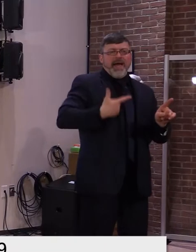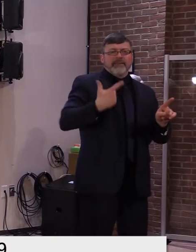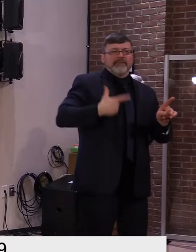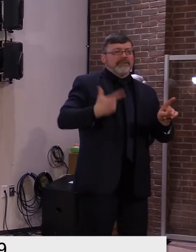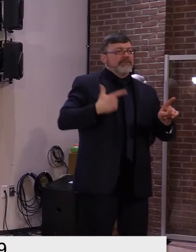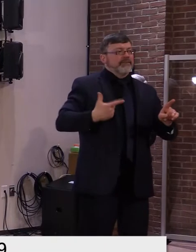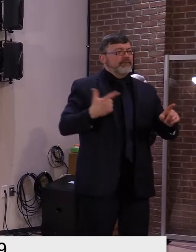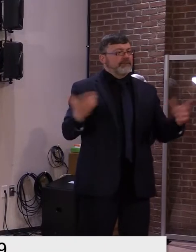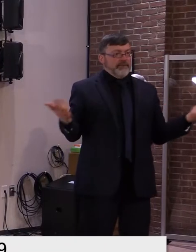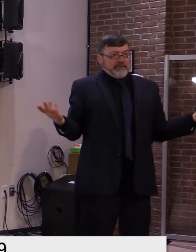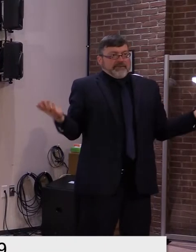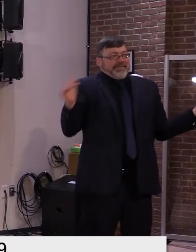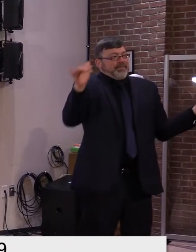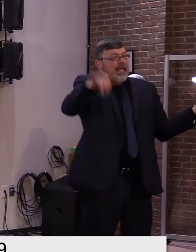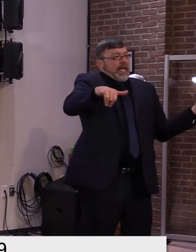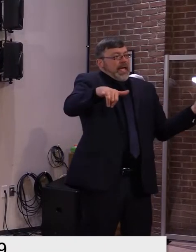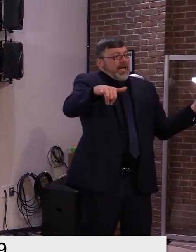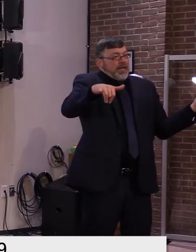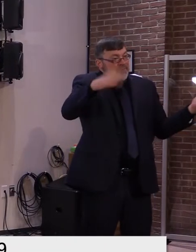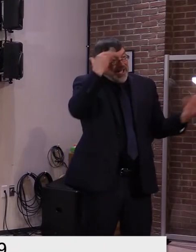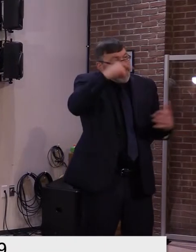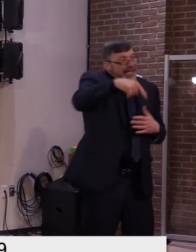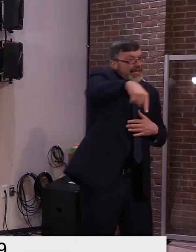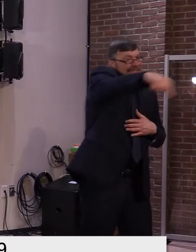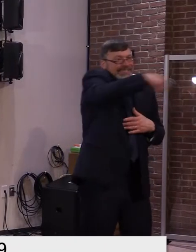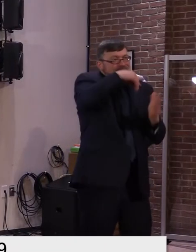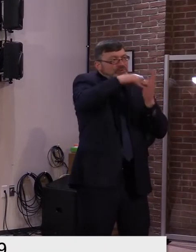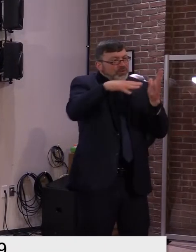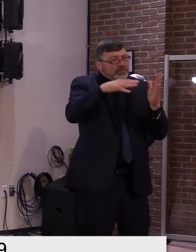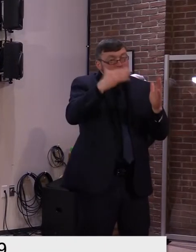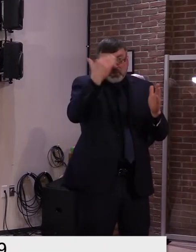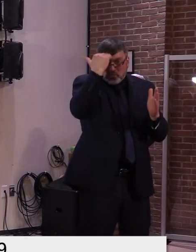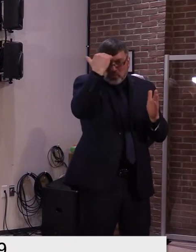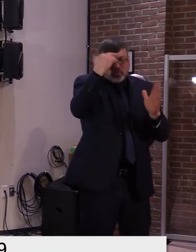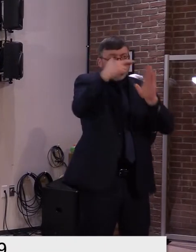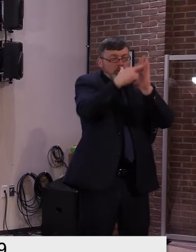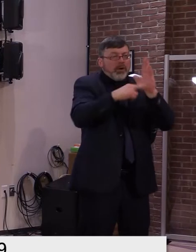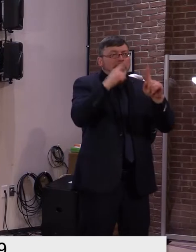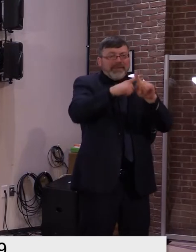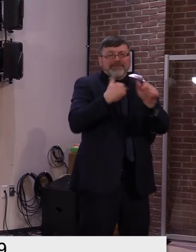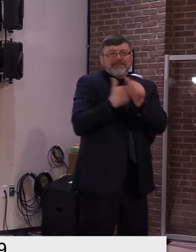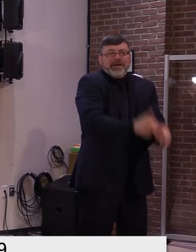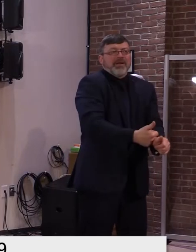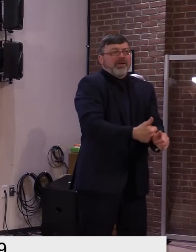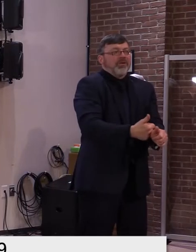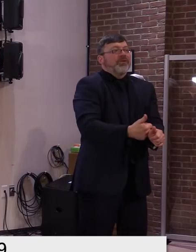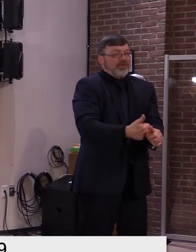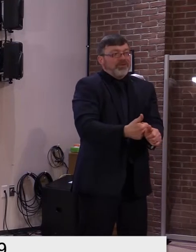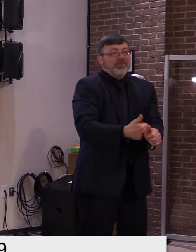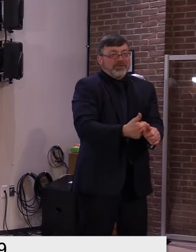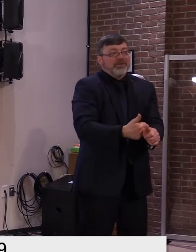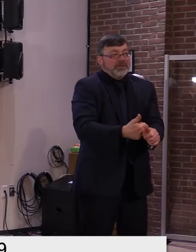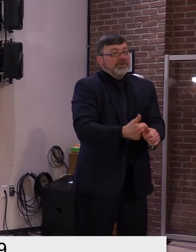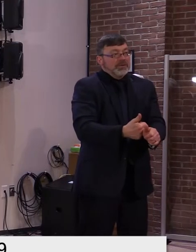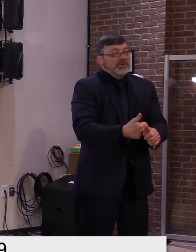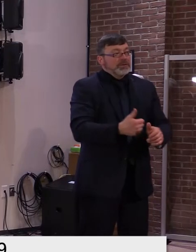So, I'm in on the side of fairness, obviously, but I'm